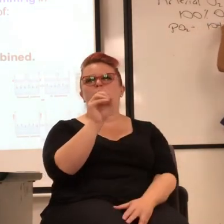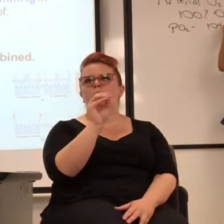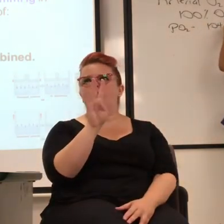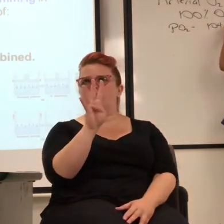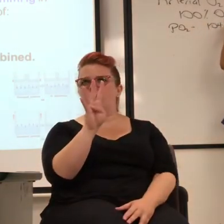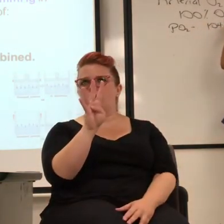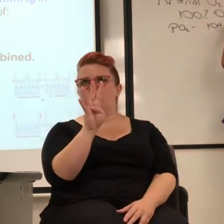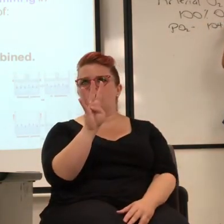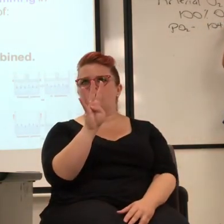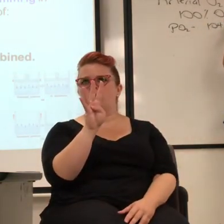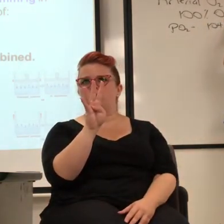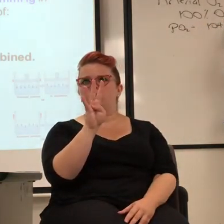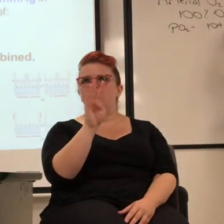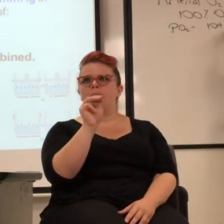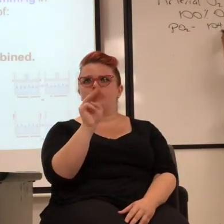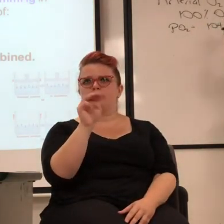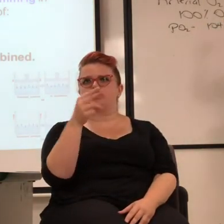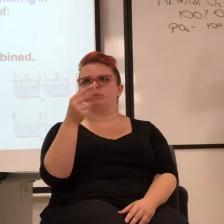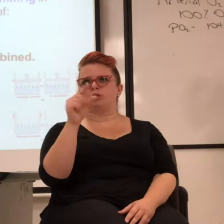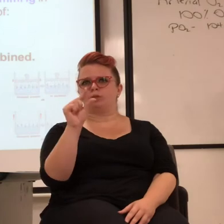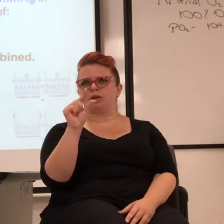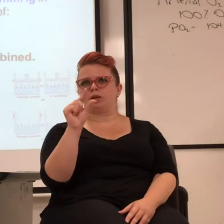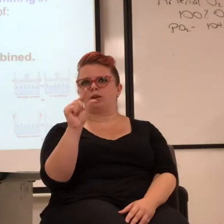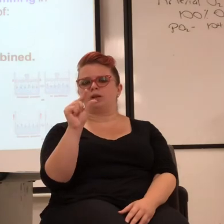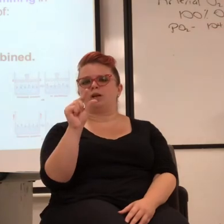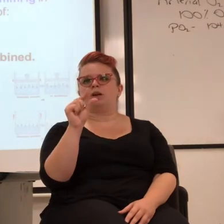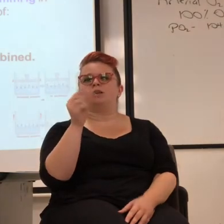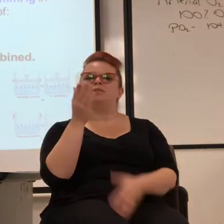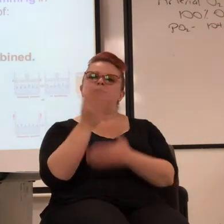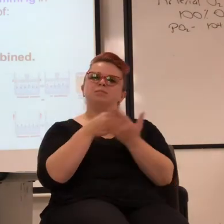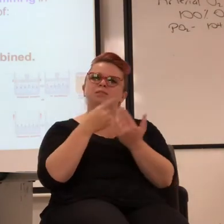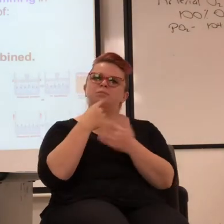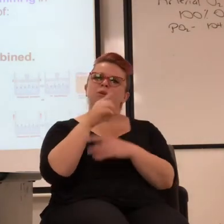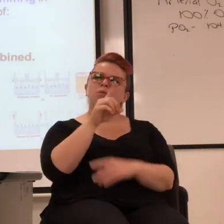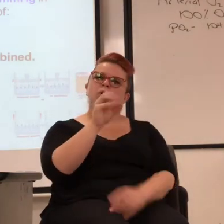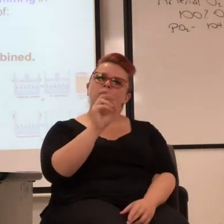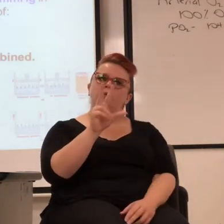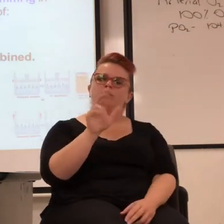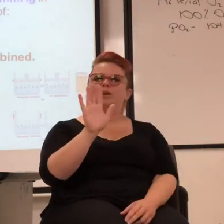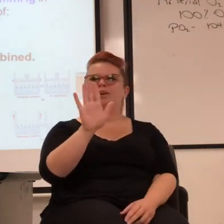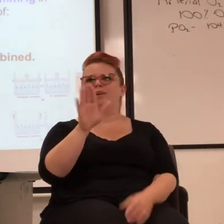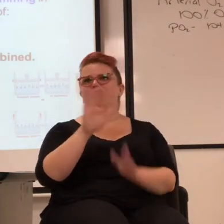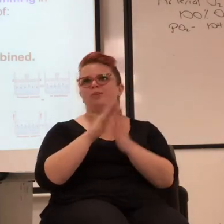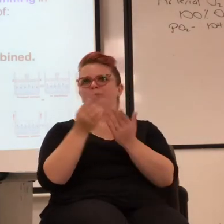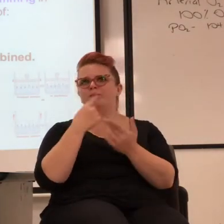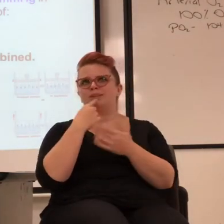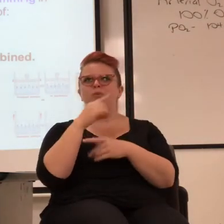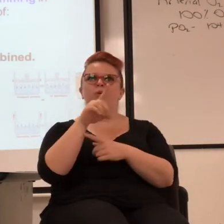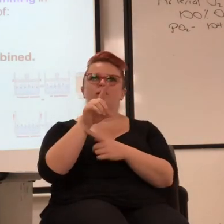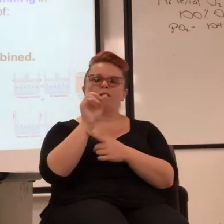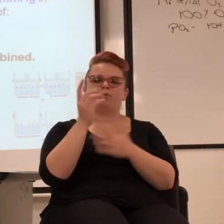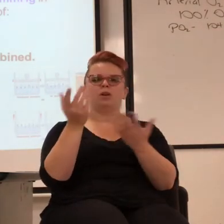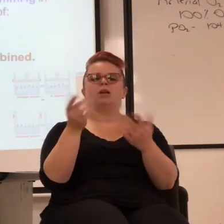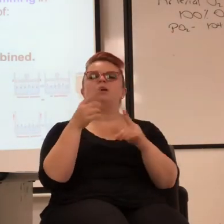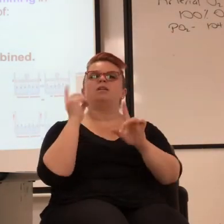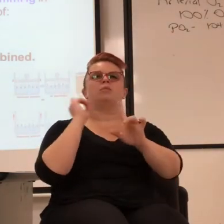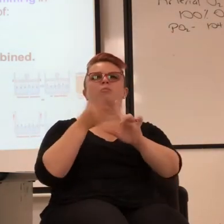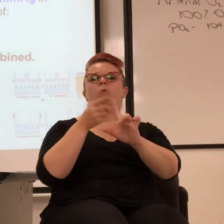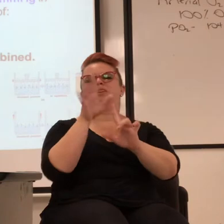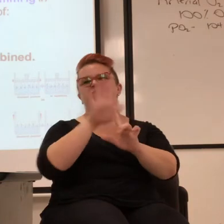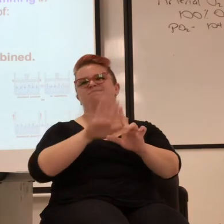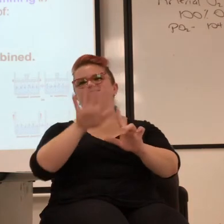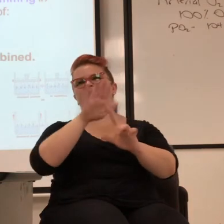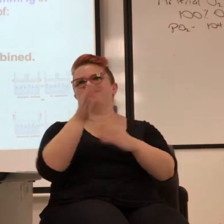104 millimeters of mercury. Some books say 103, your book is saying 100. The point is, it's something like